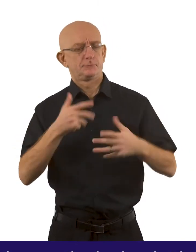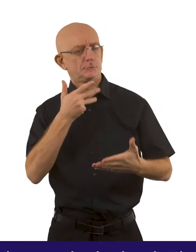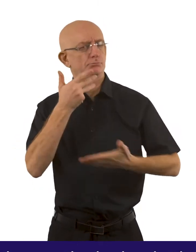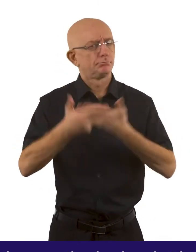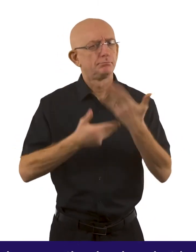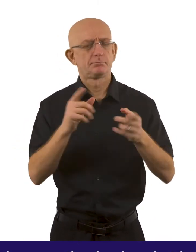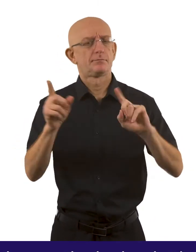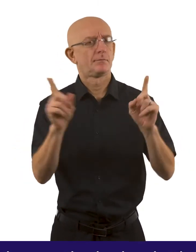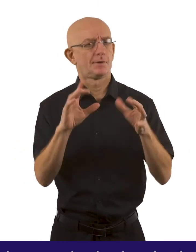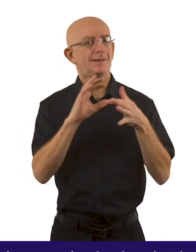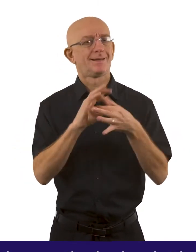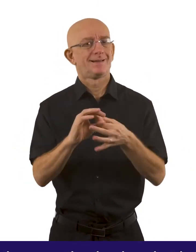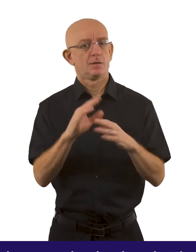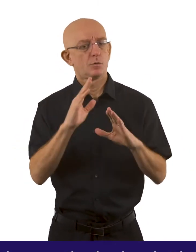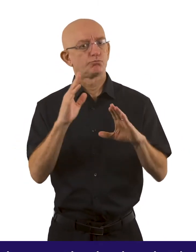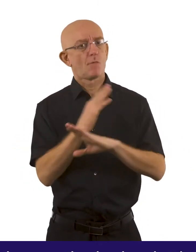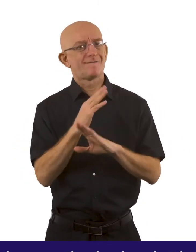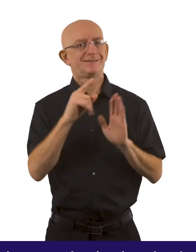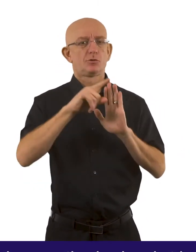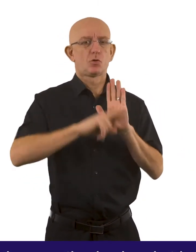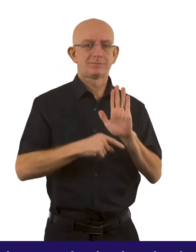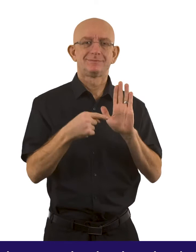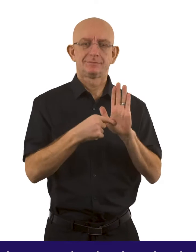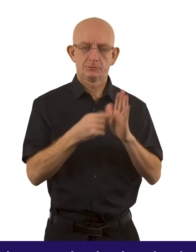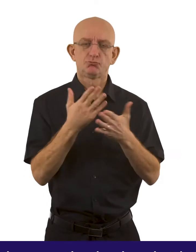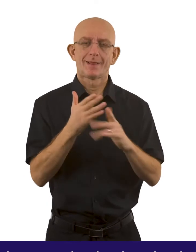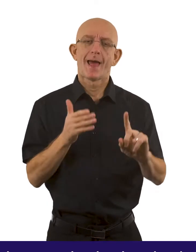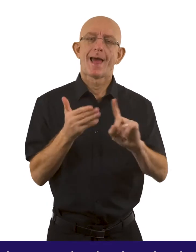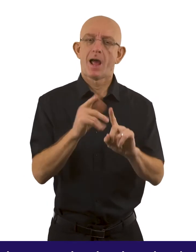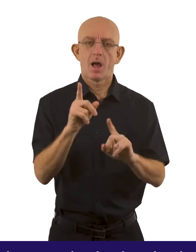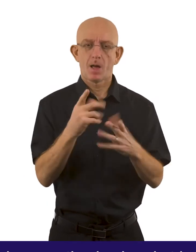This privacy notice is aimed at helping you make informed decisions about